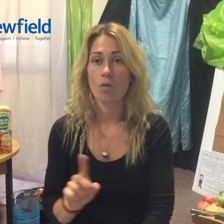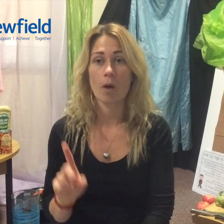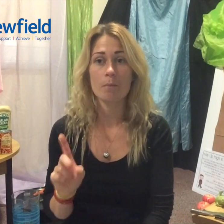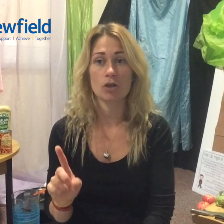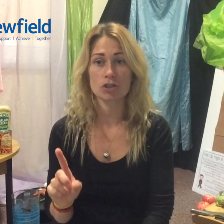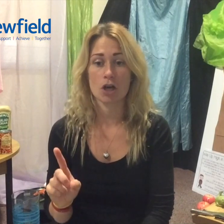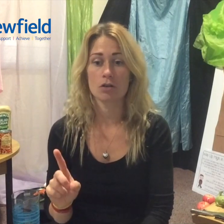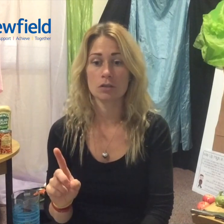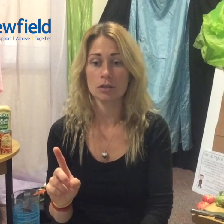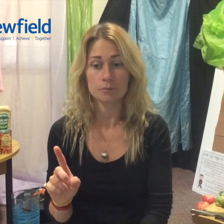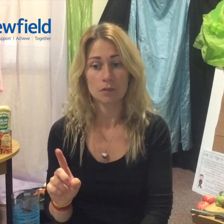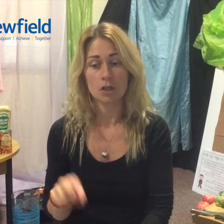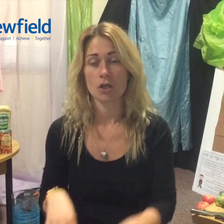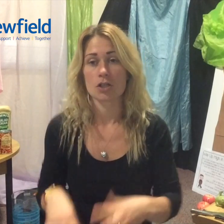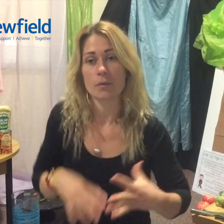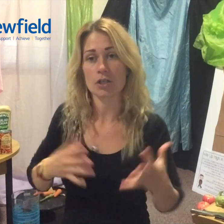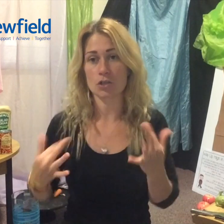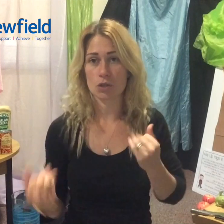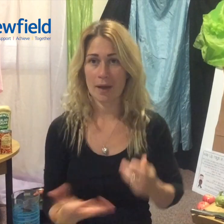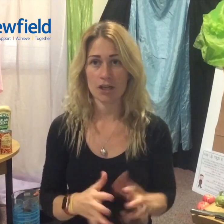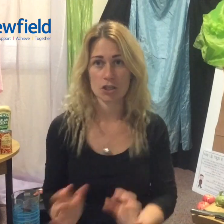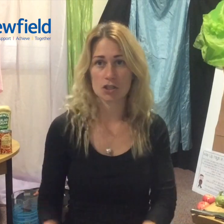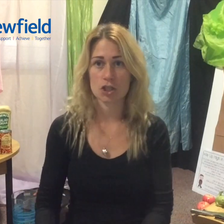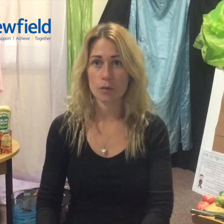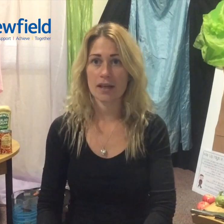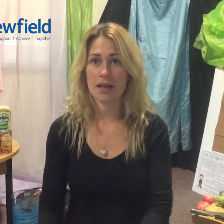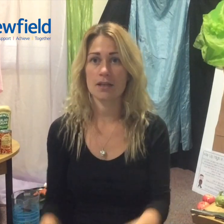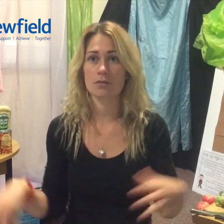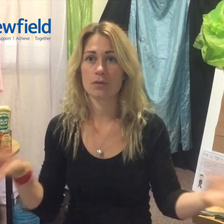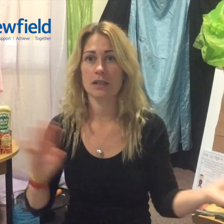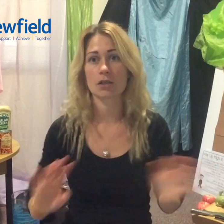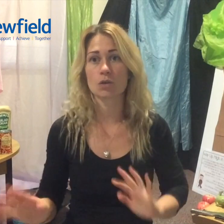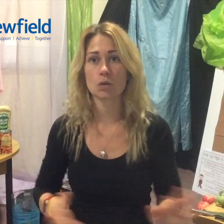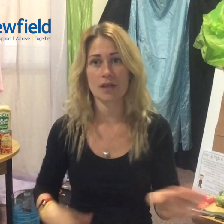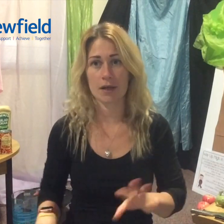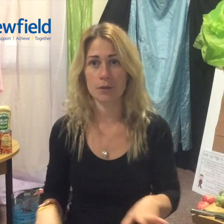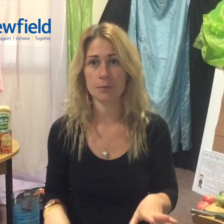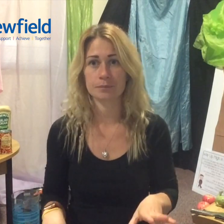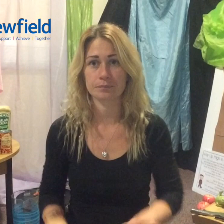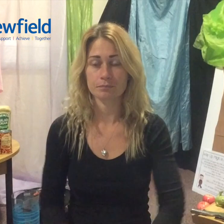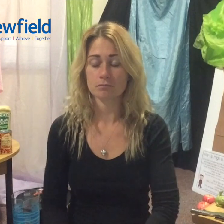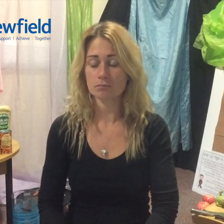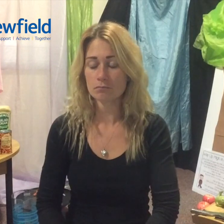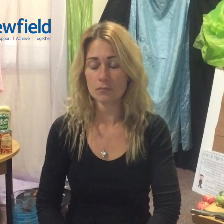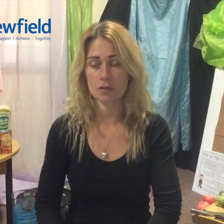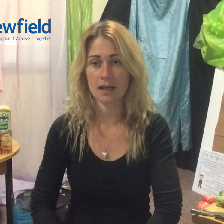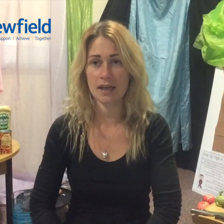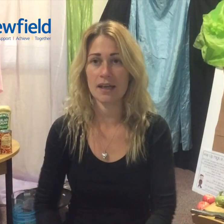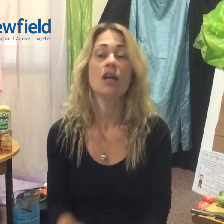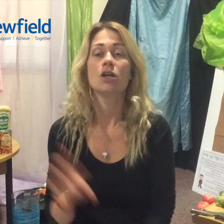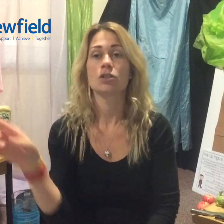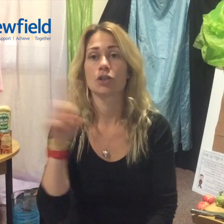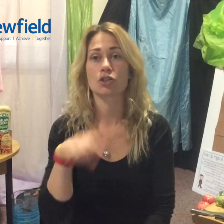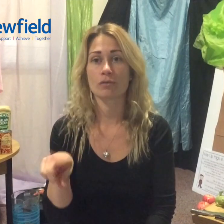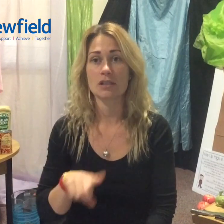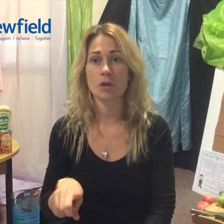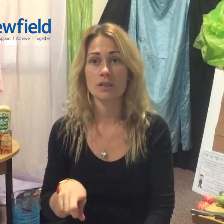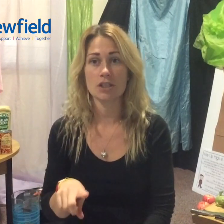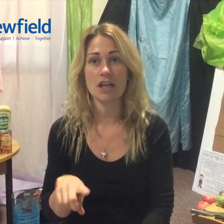one more song that we can do some actions to again and really cool down. Okay, so the screen's going to change,